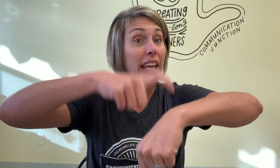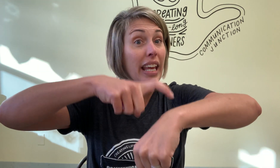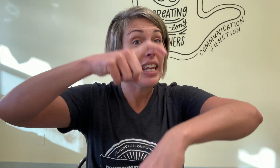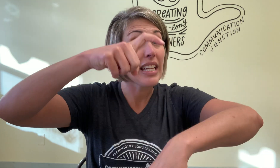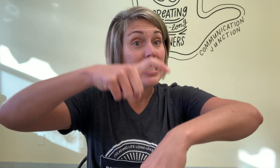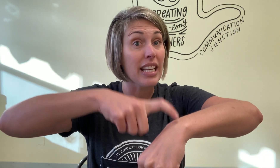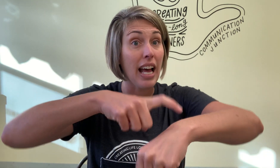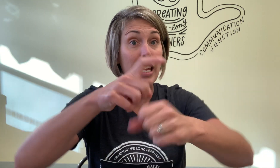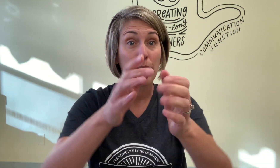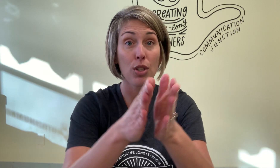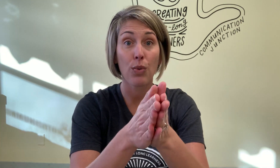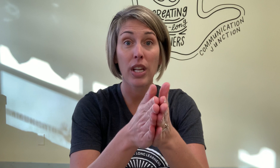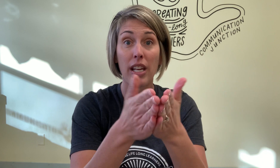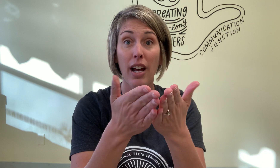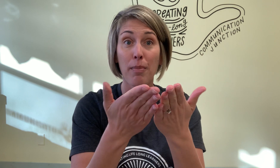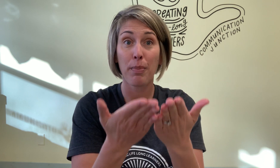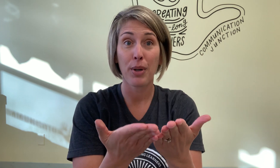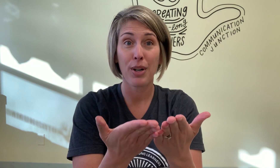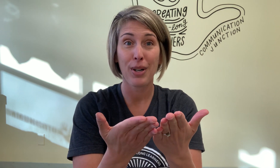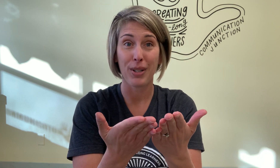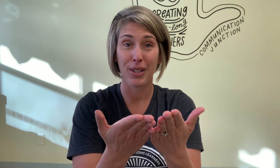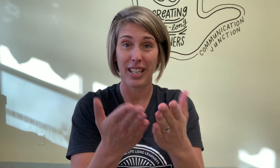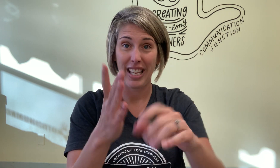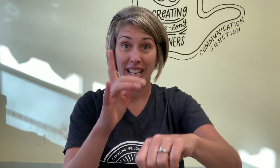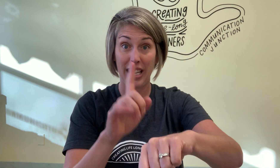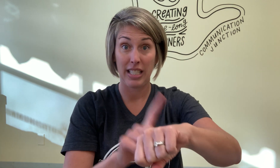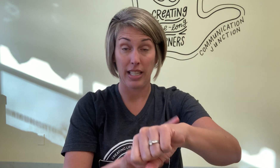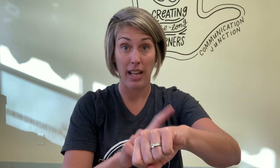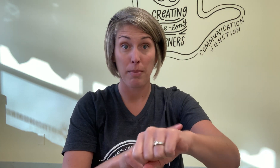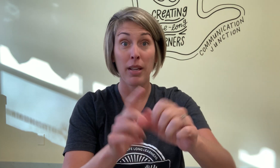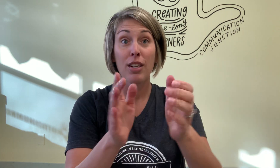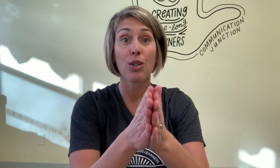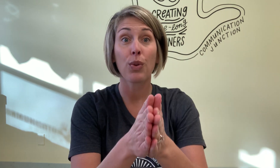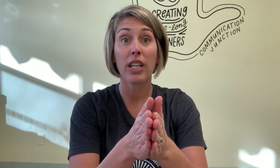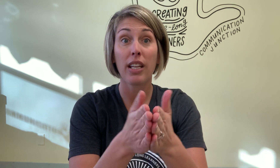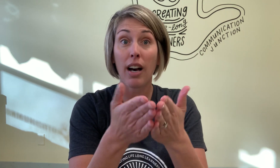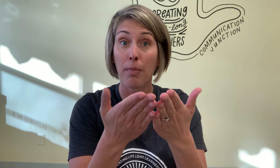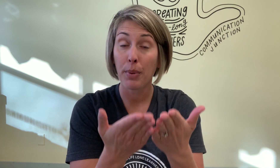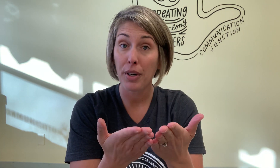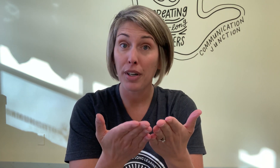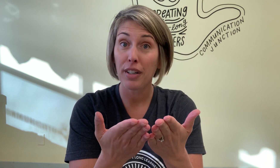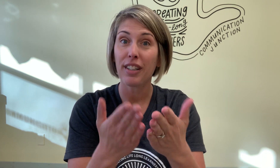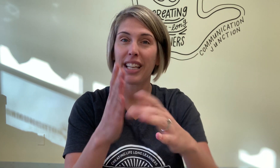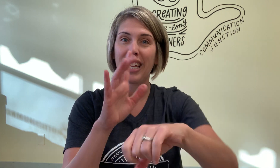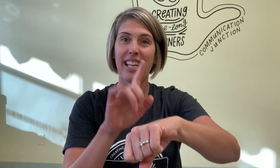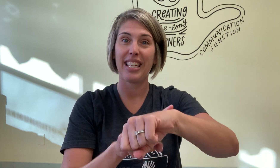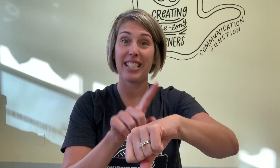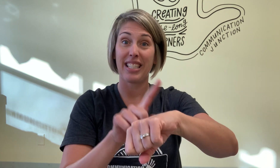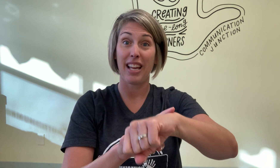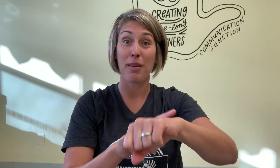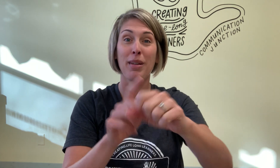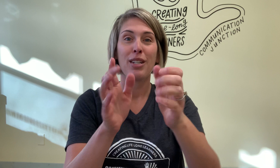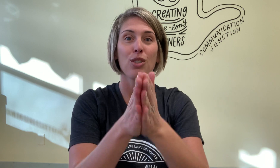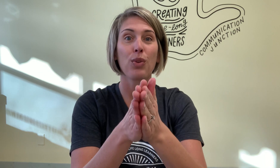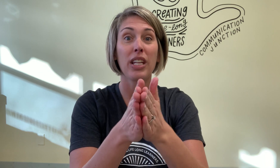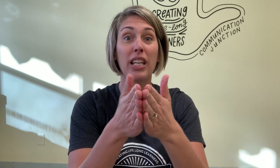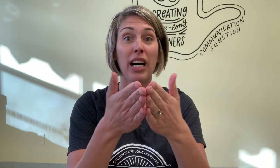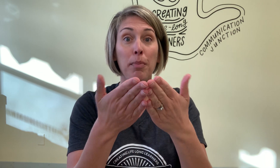It is time to read a book. It is time to read a book. It is time to read a